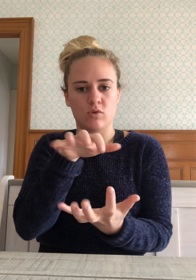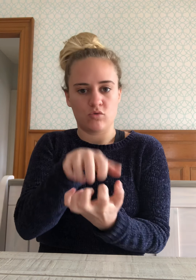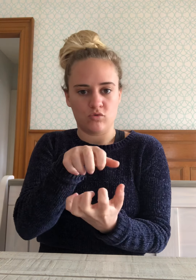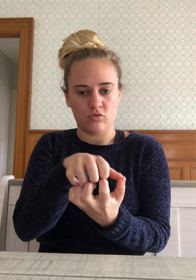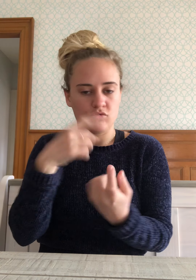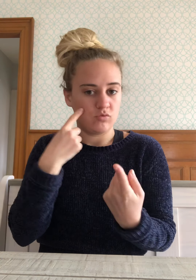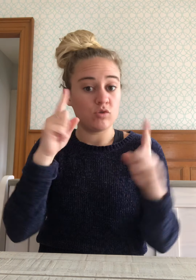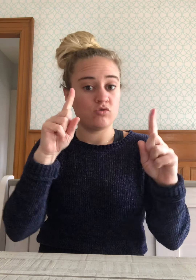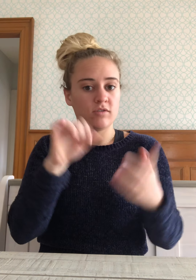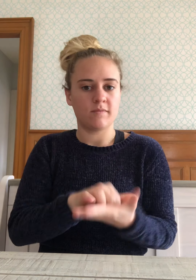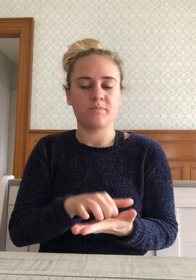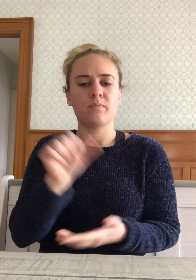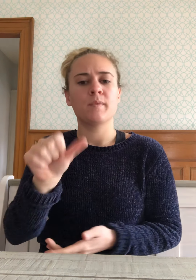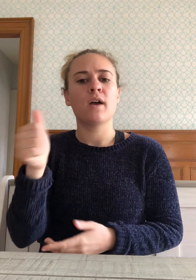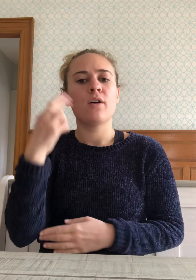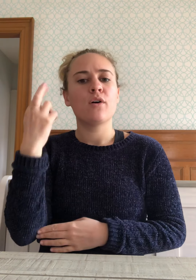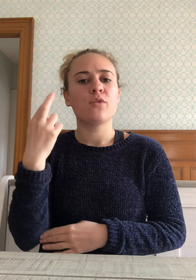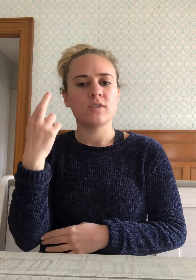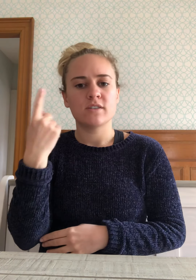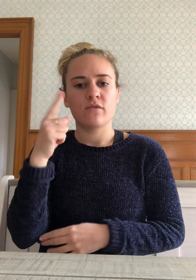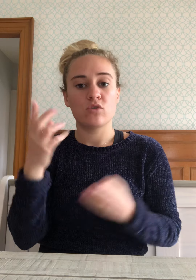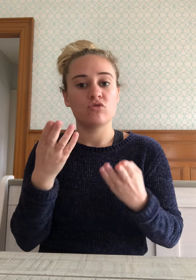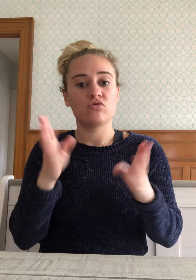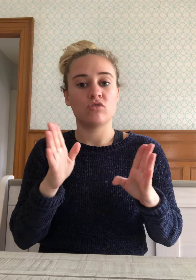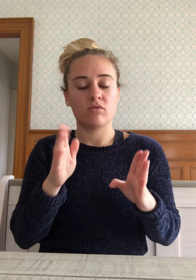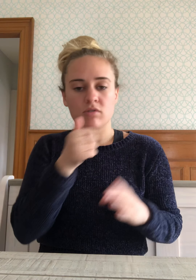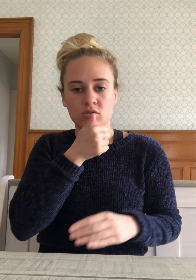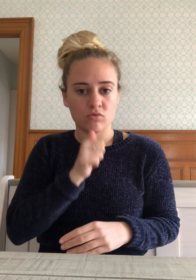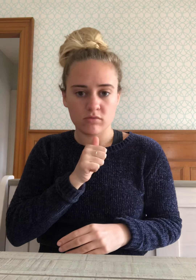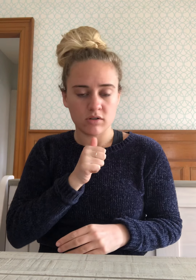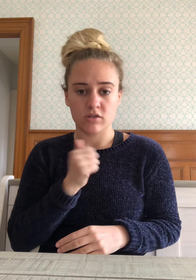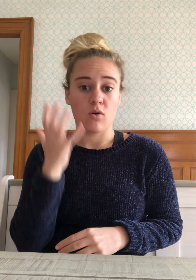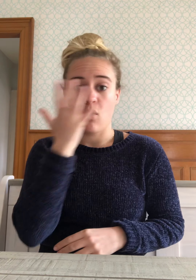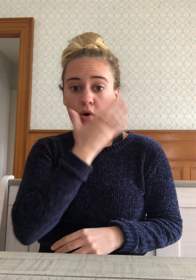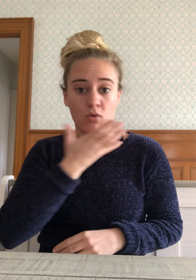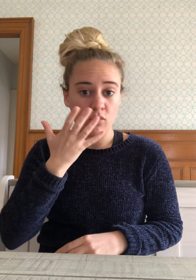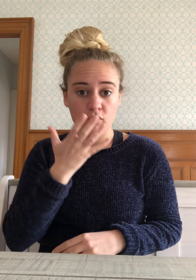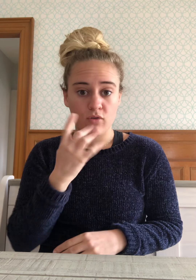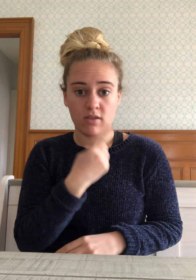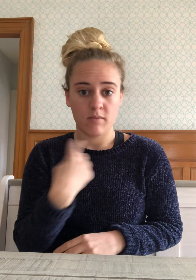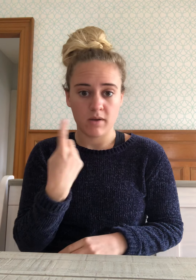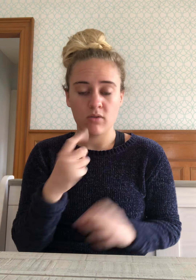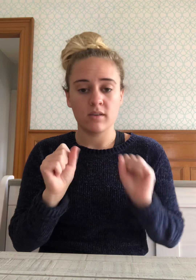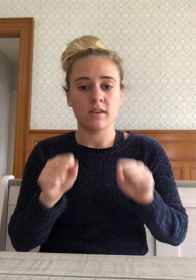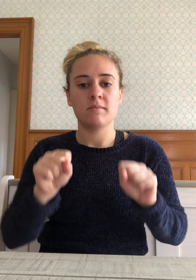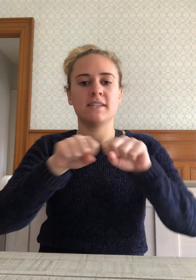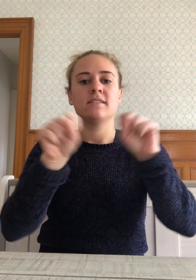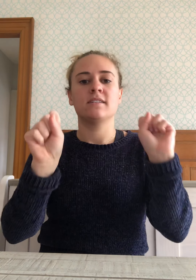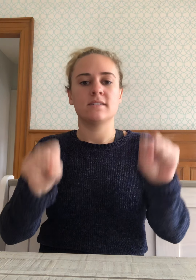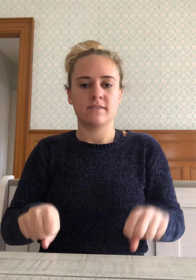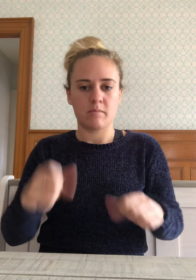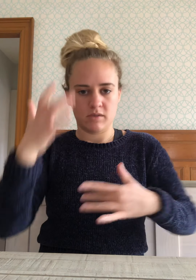reasons that generalized soreness may occur. All through the mouth can be a systemic condition, can be